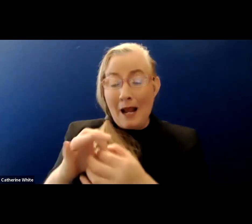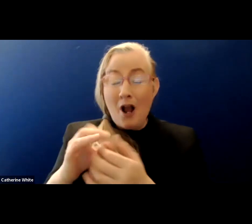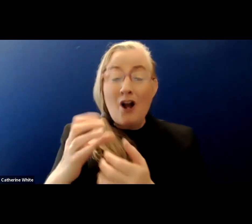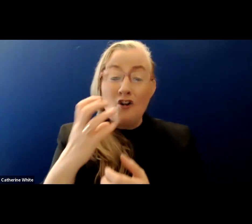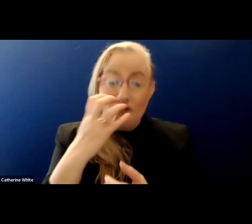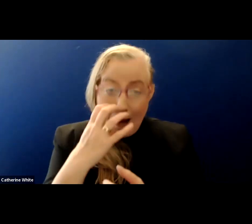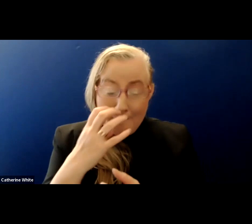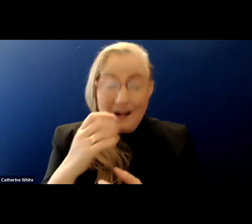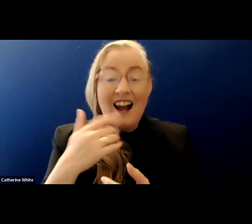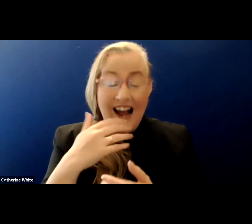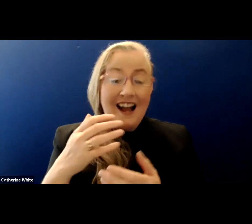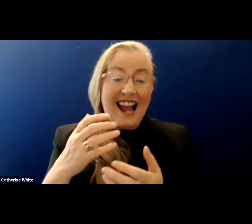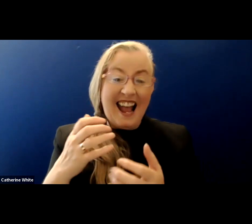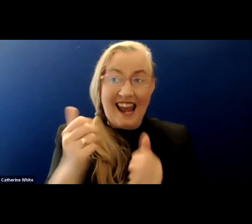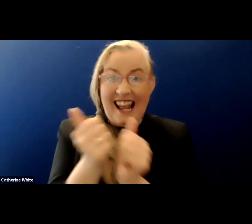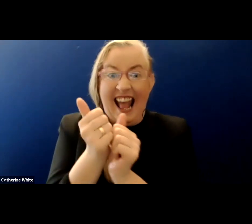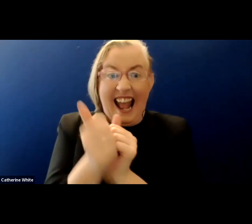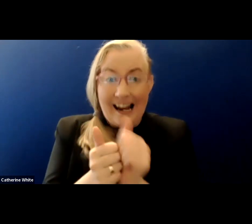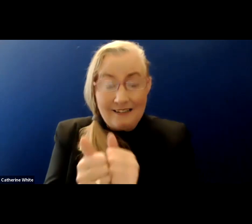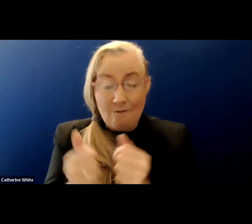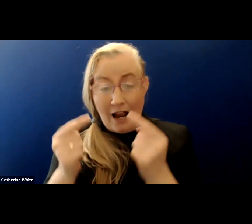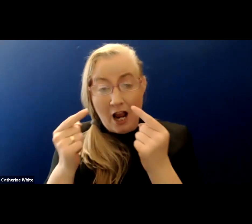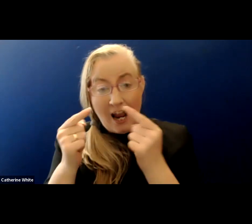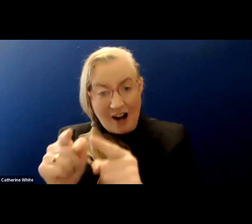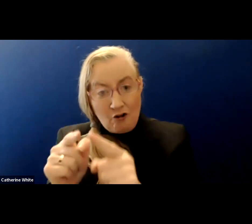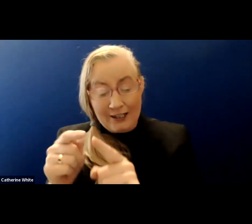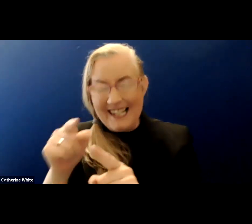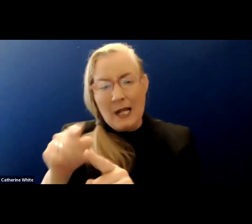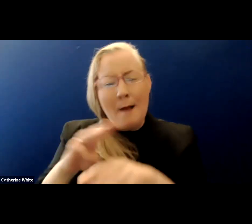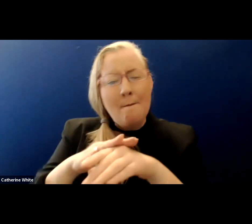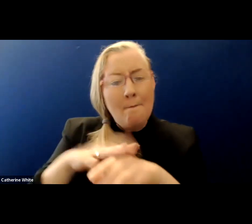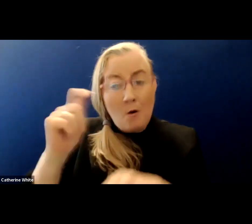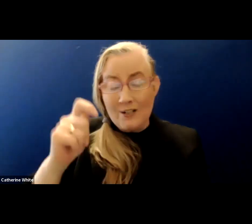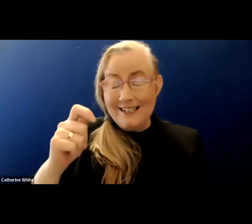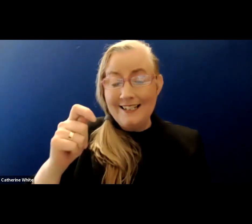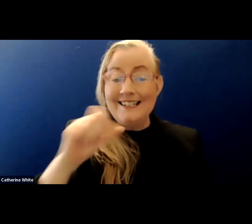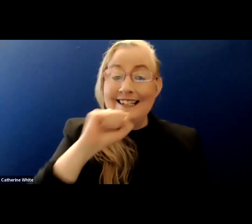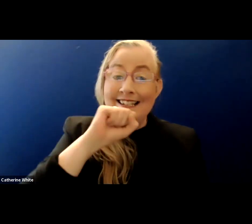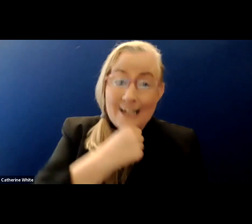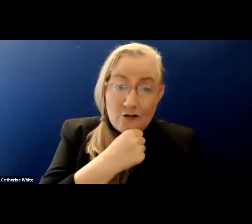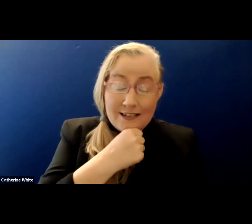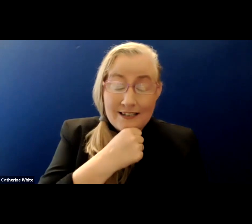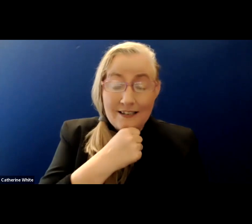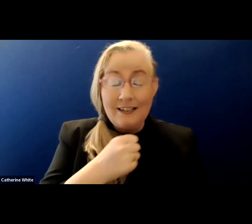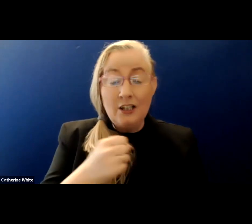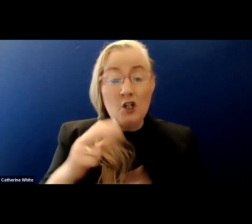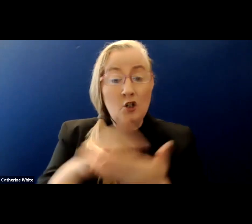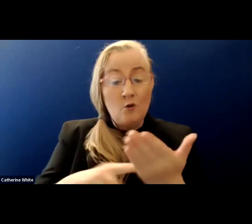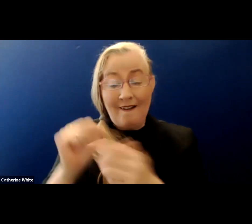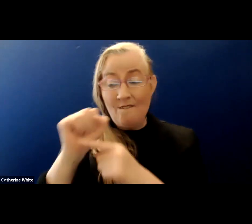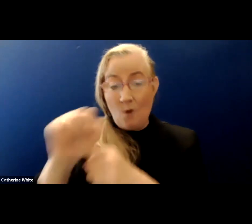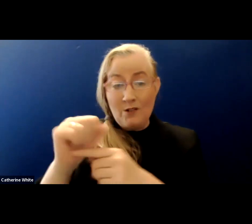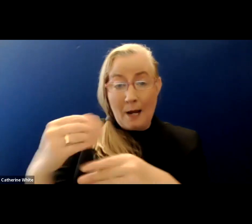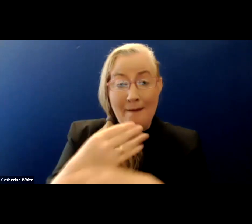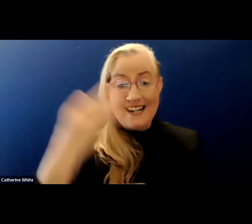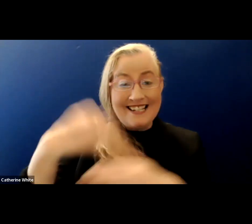a state act of aggression. And aggression is the most serious and dangerous illegal use of force by a state